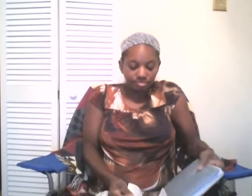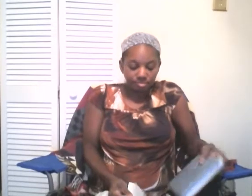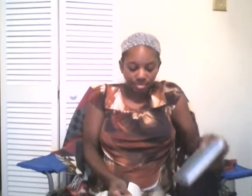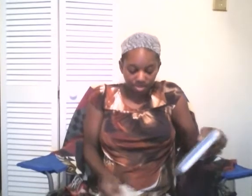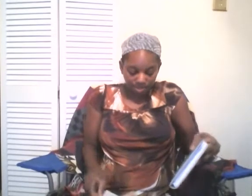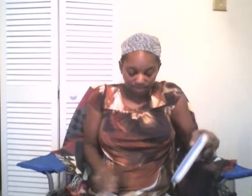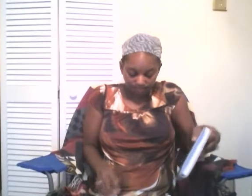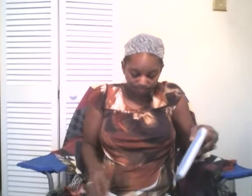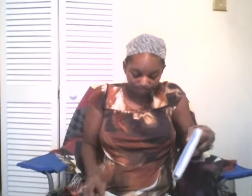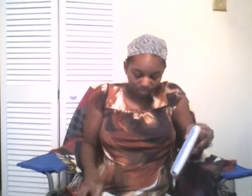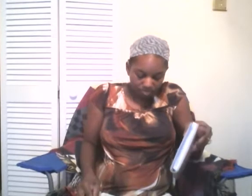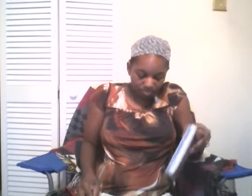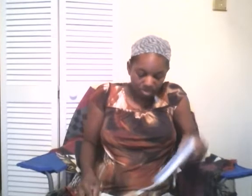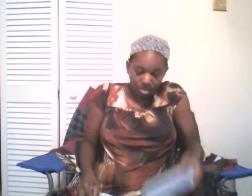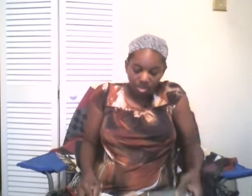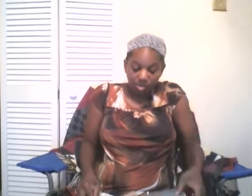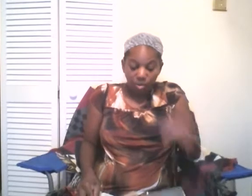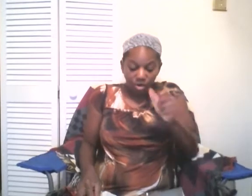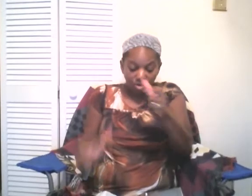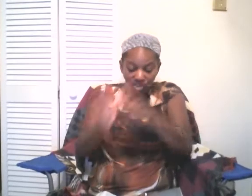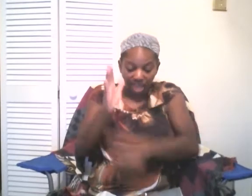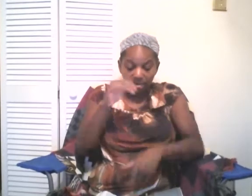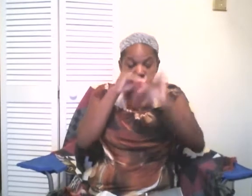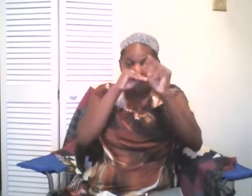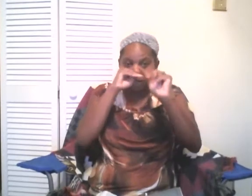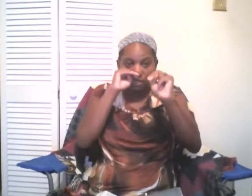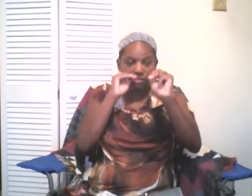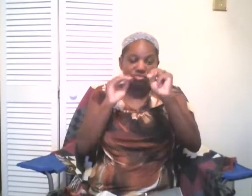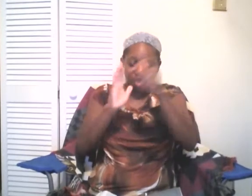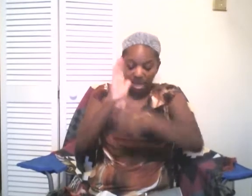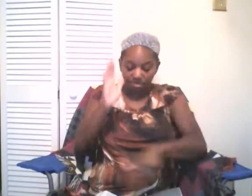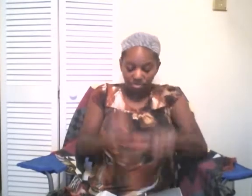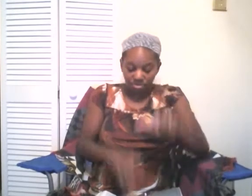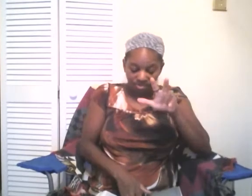Let me see. So we're going on John chapter 3.